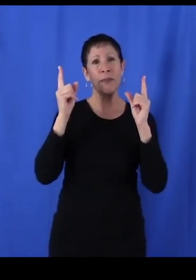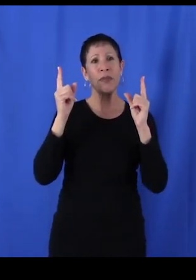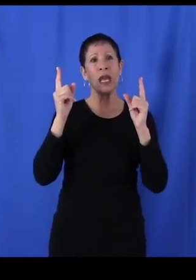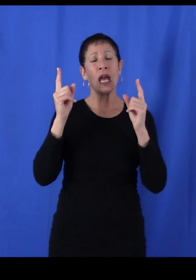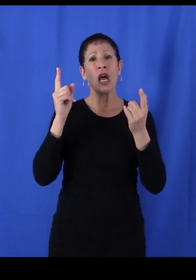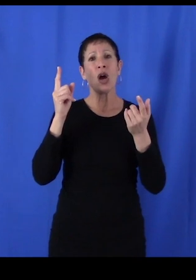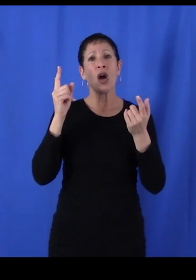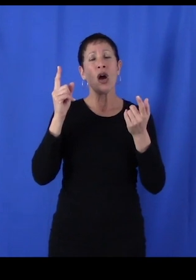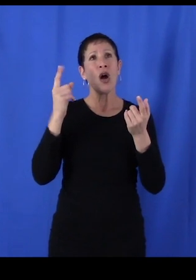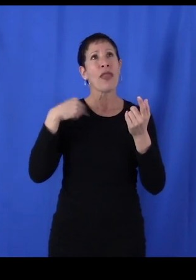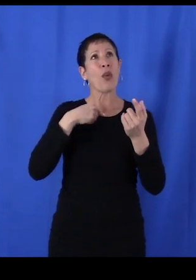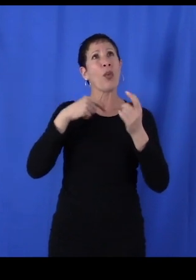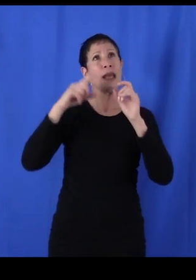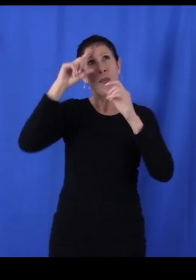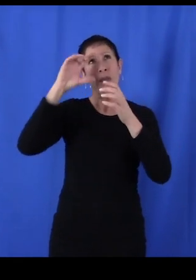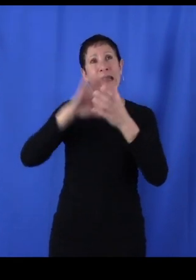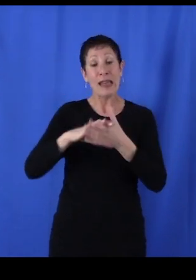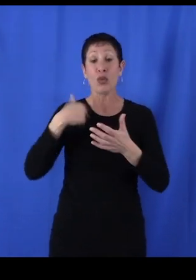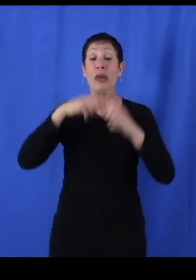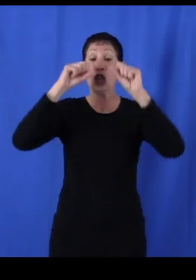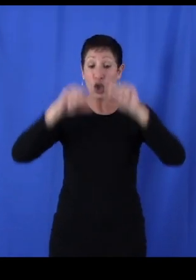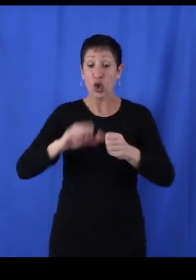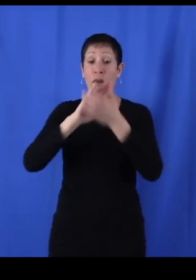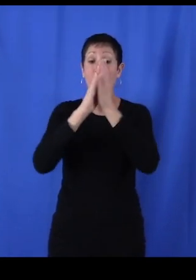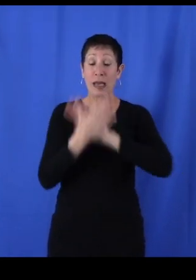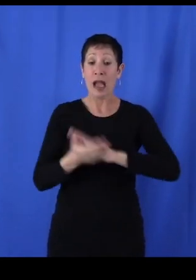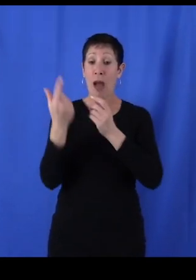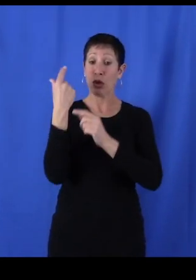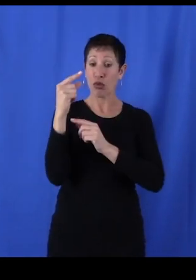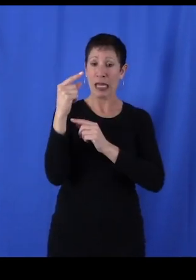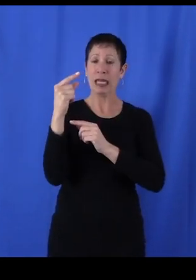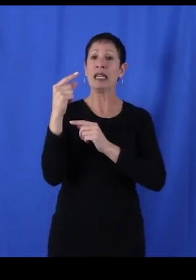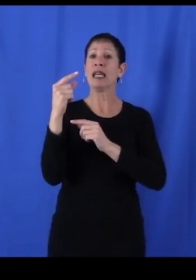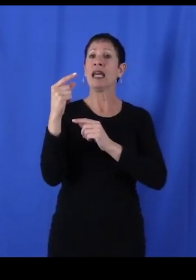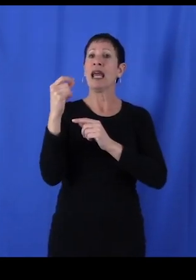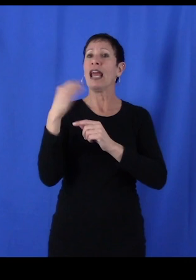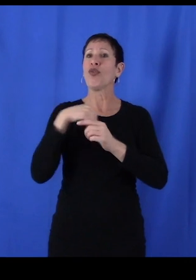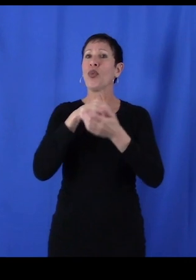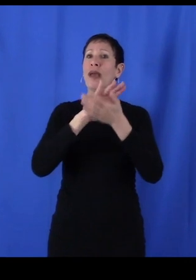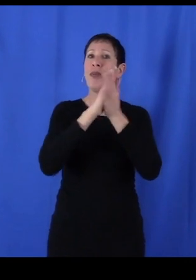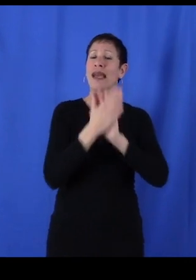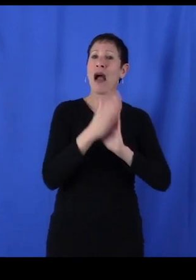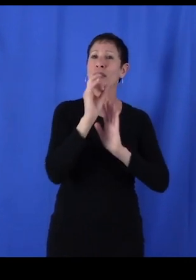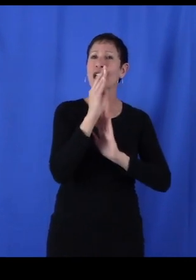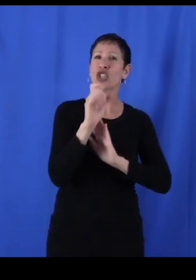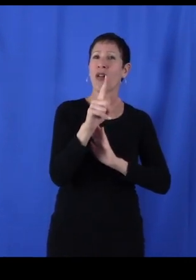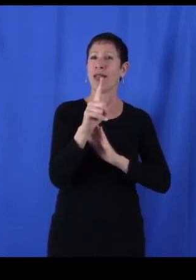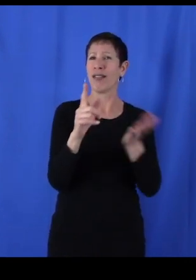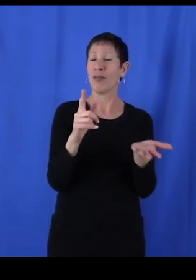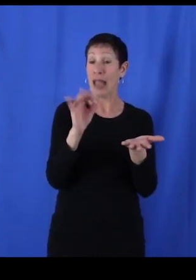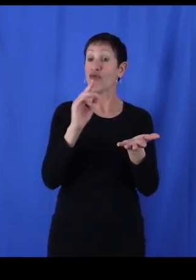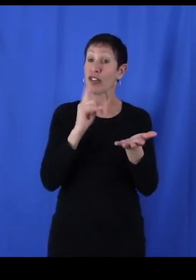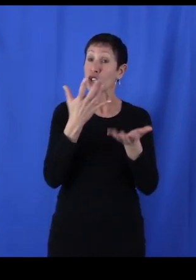could go green by going digital. Right? If you really want to save the planet, print and delete